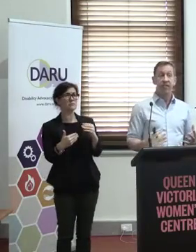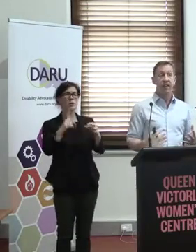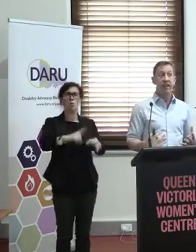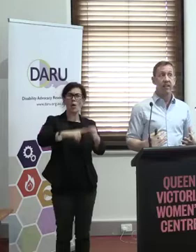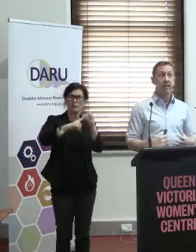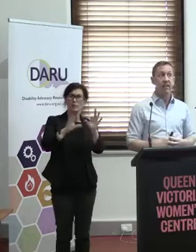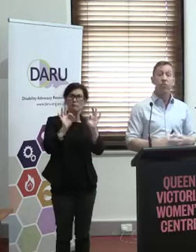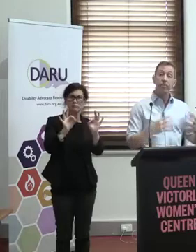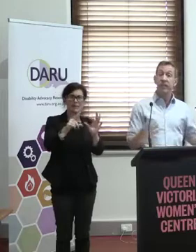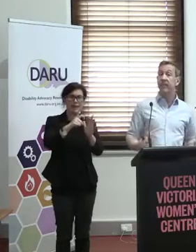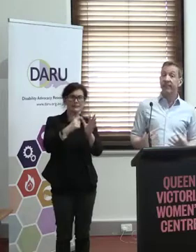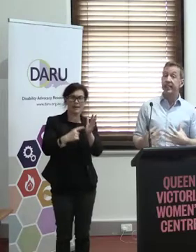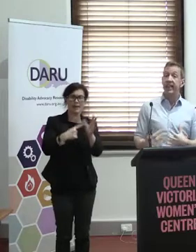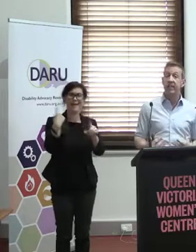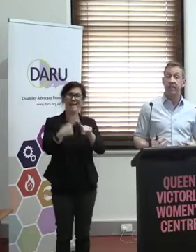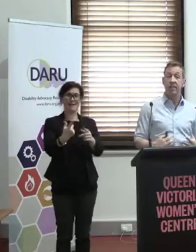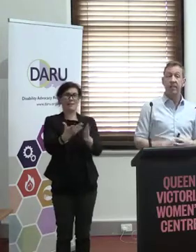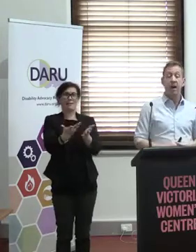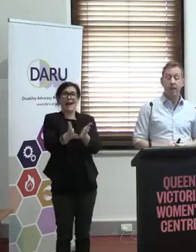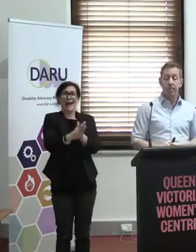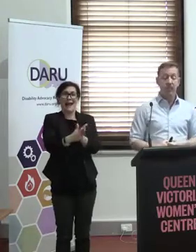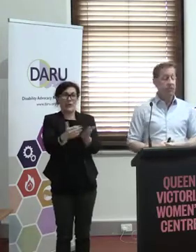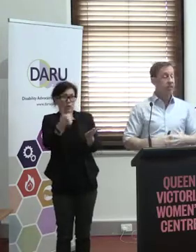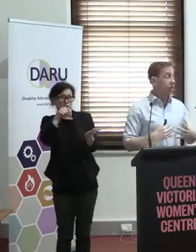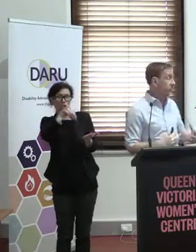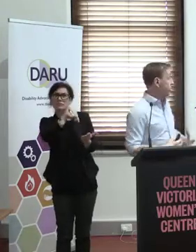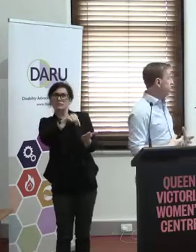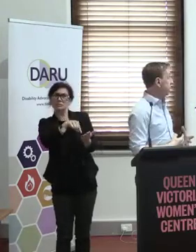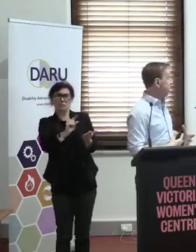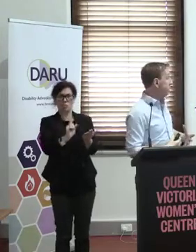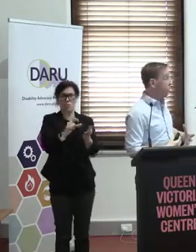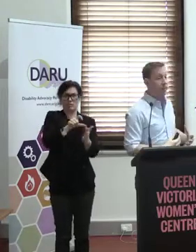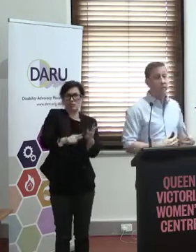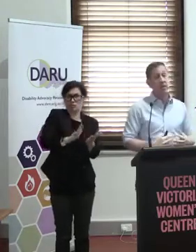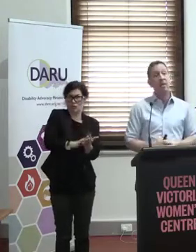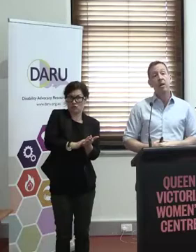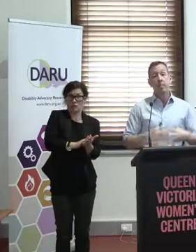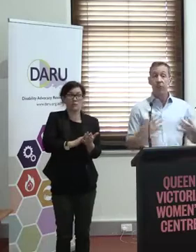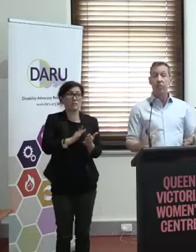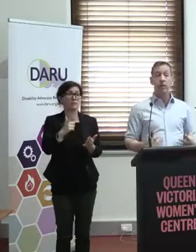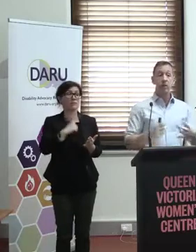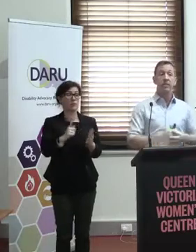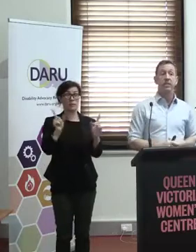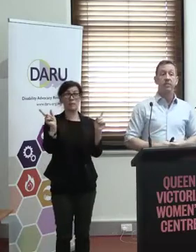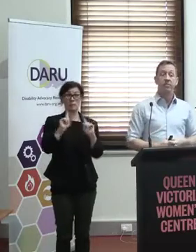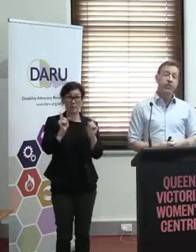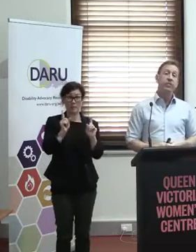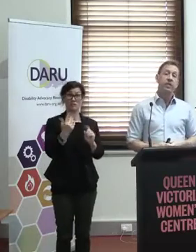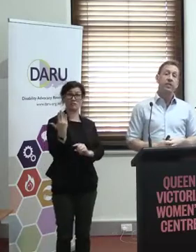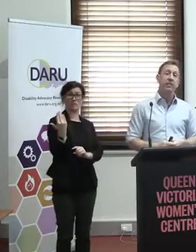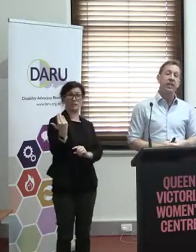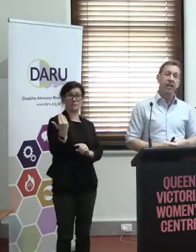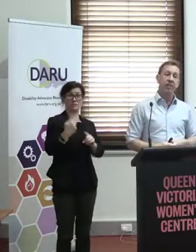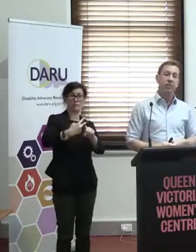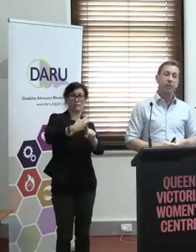and the suitability of that data. Because there's an opportunity at the moment, both with the recent review